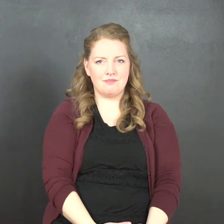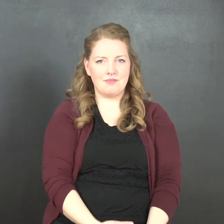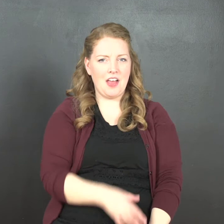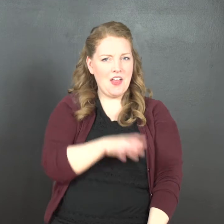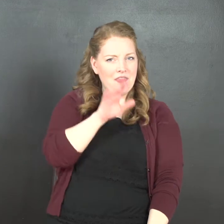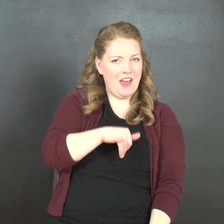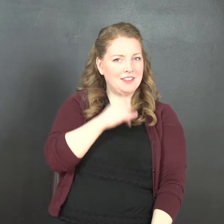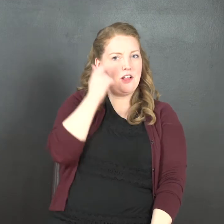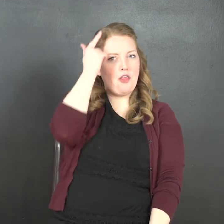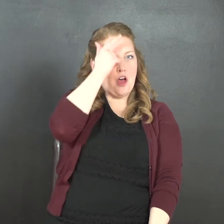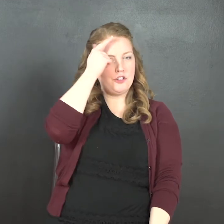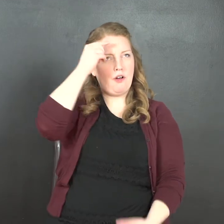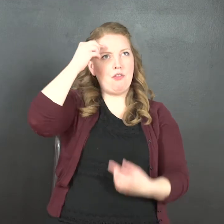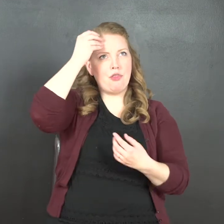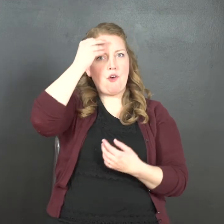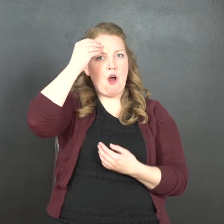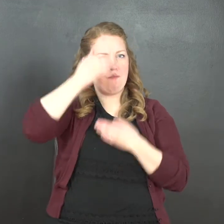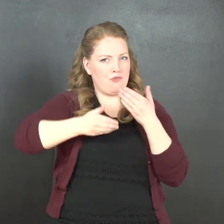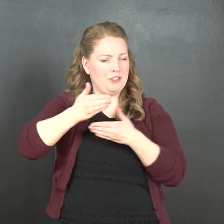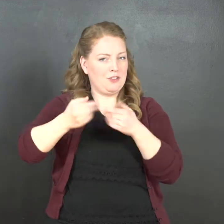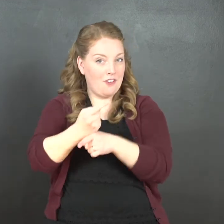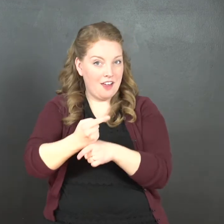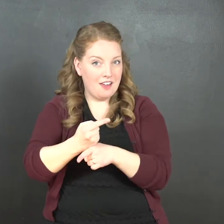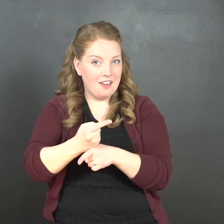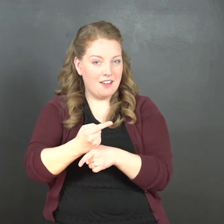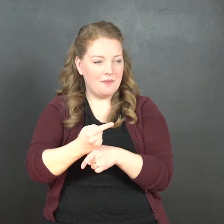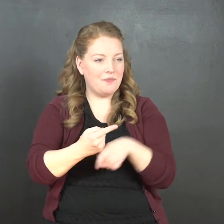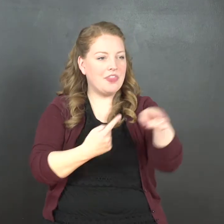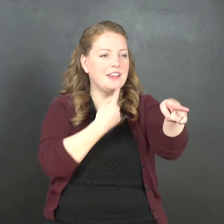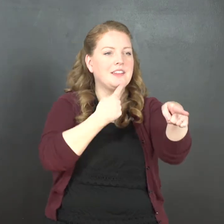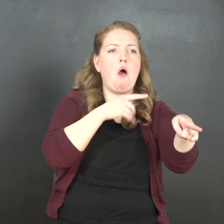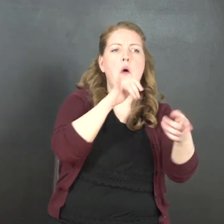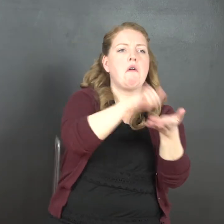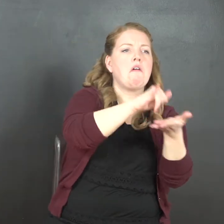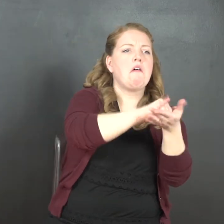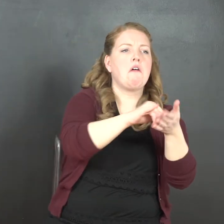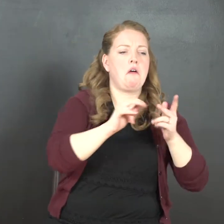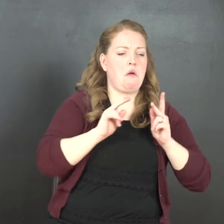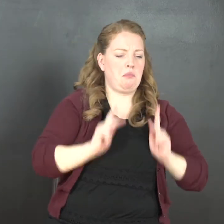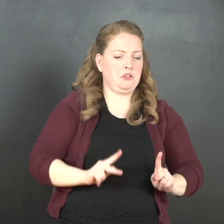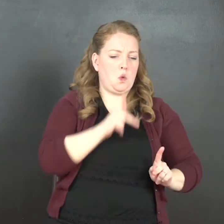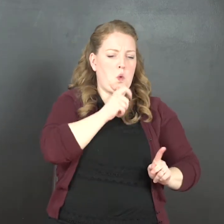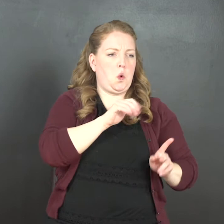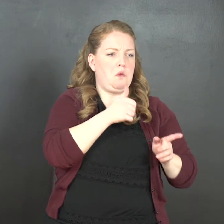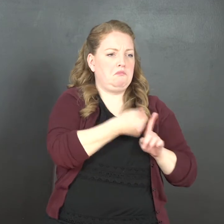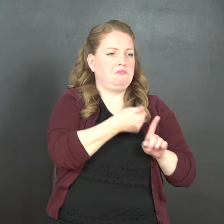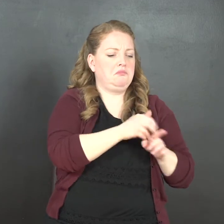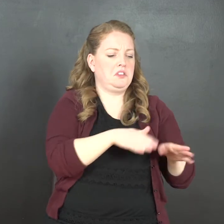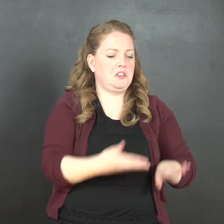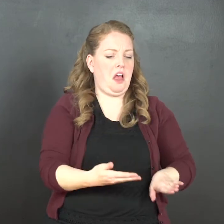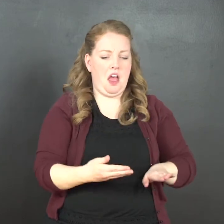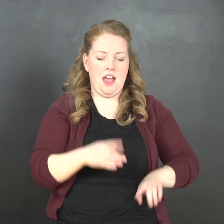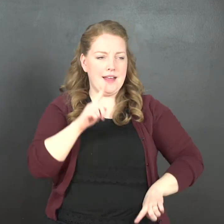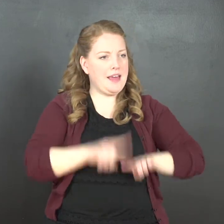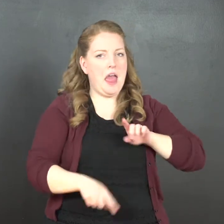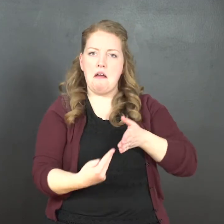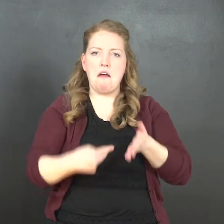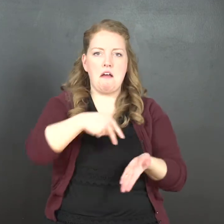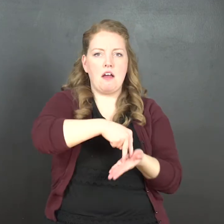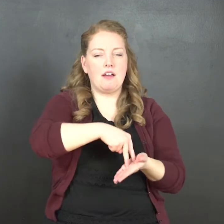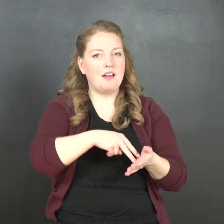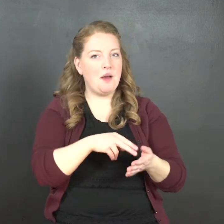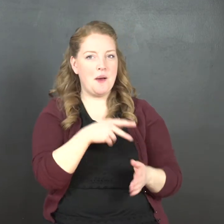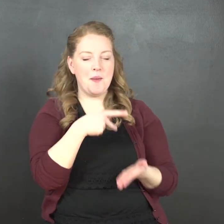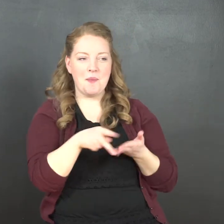Now, it's just a logical flow, right? They're saying there's no way that a body, a person, could come back to life. At the grave, that's the end. And Paul says,